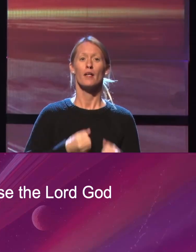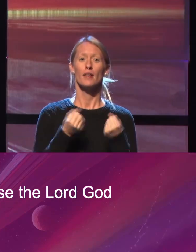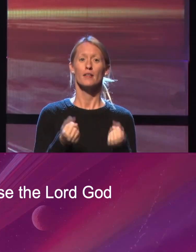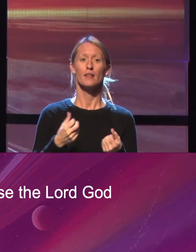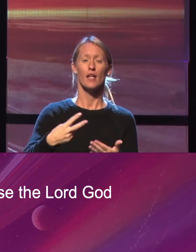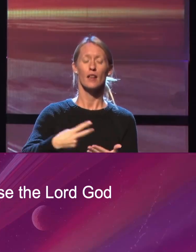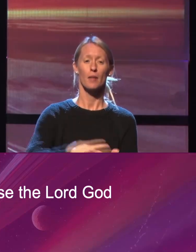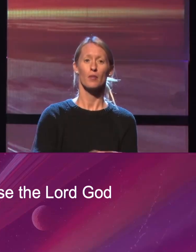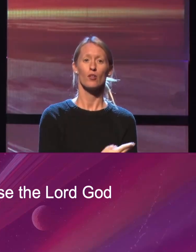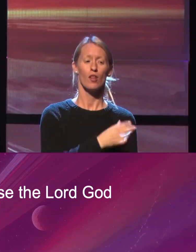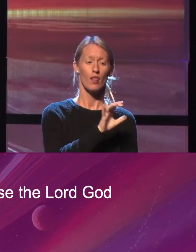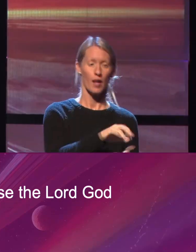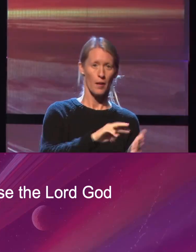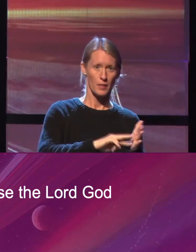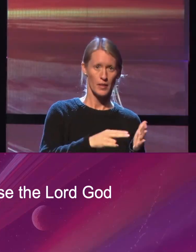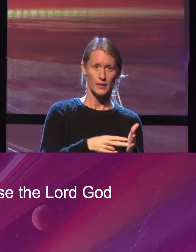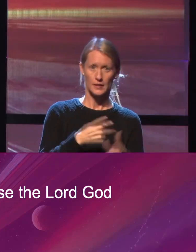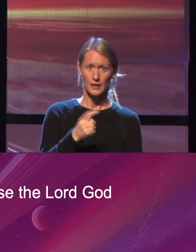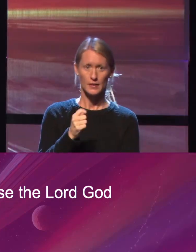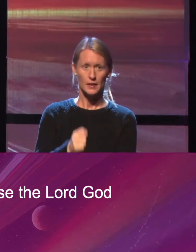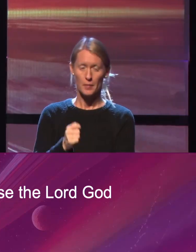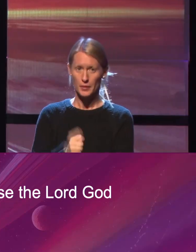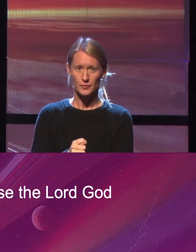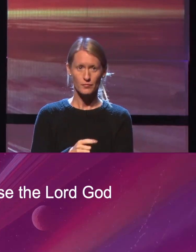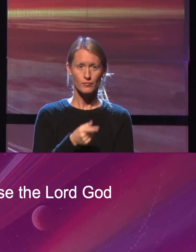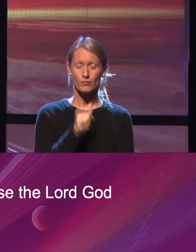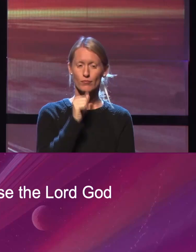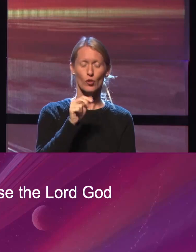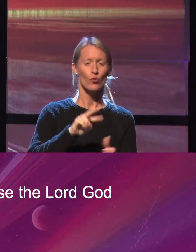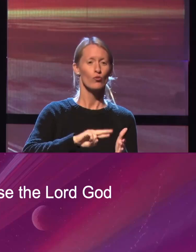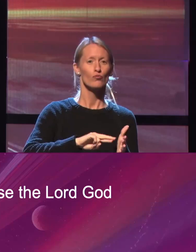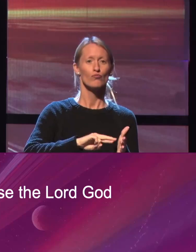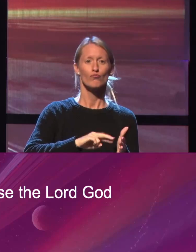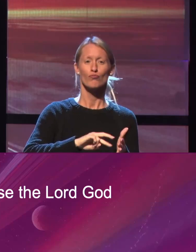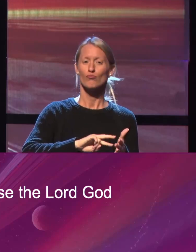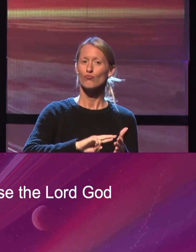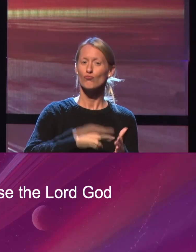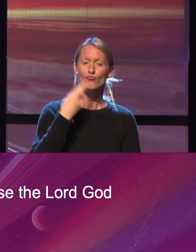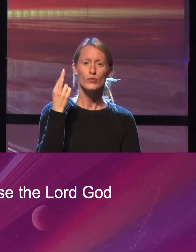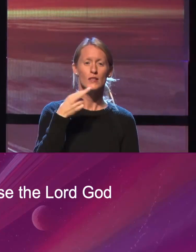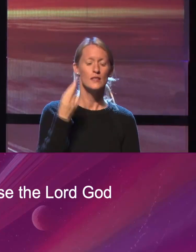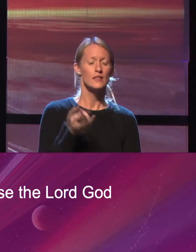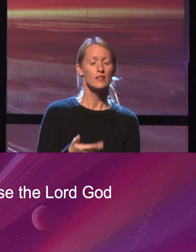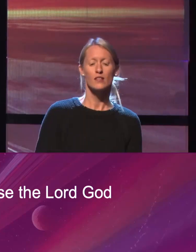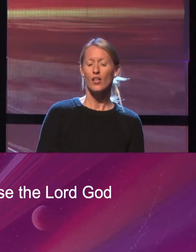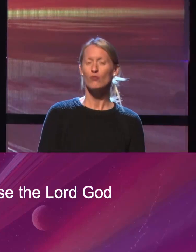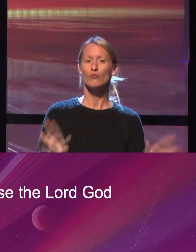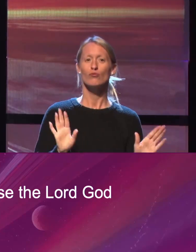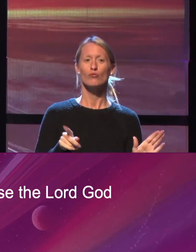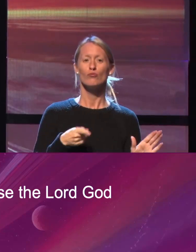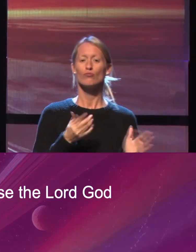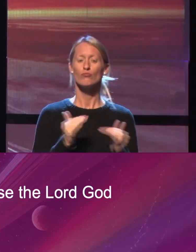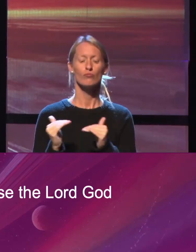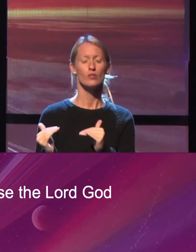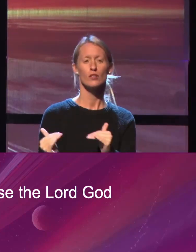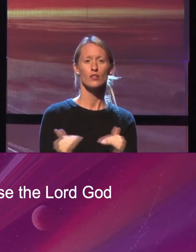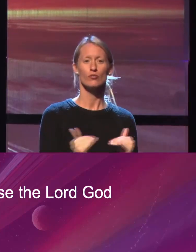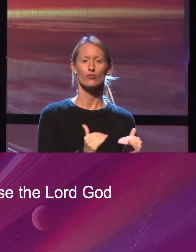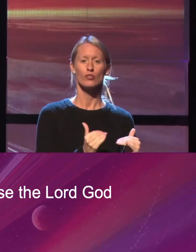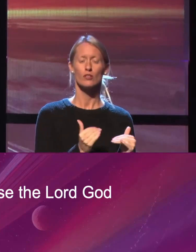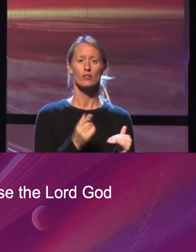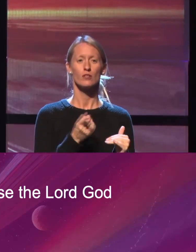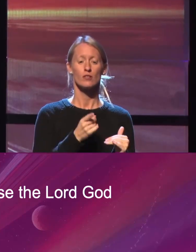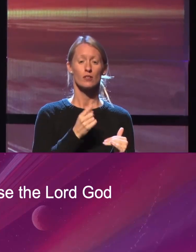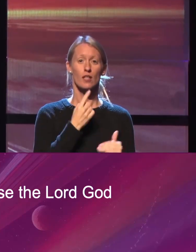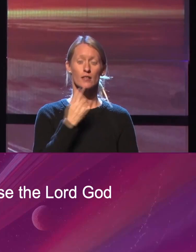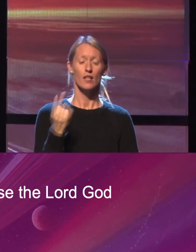its temple. That there was no reason for sacrifice. There was no reason for mediation. There was no reason for people who said they had all the answers to tell